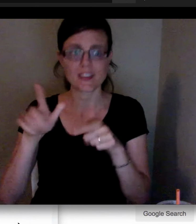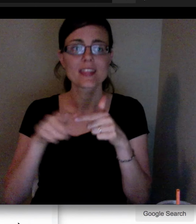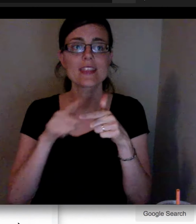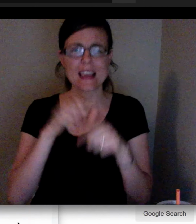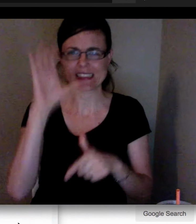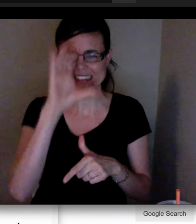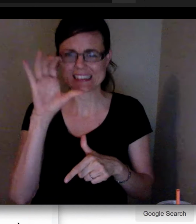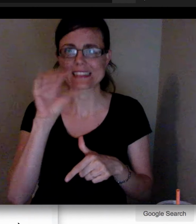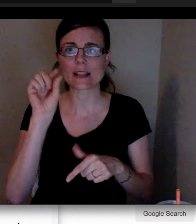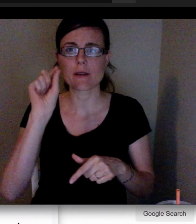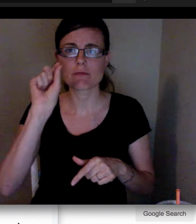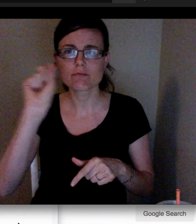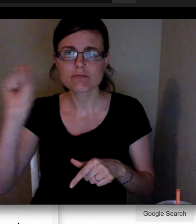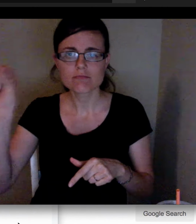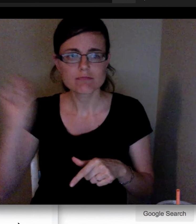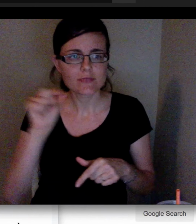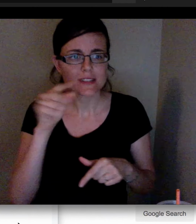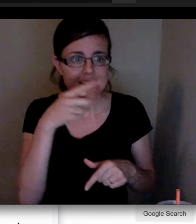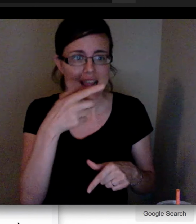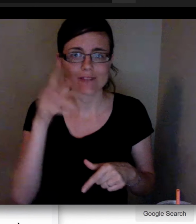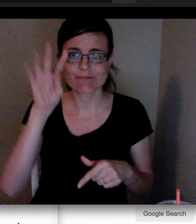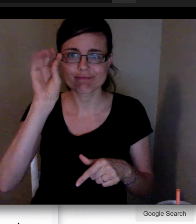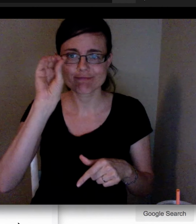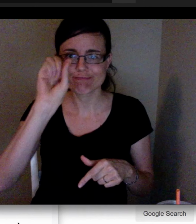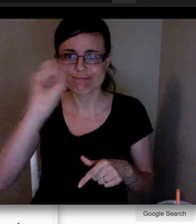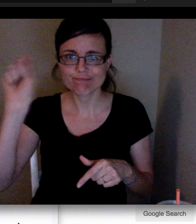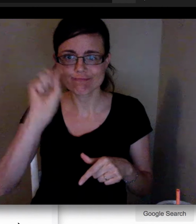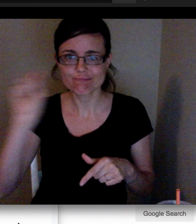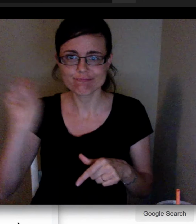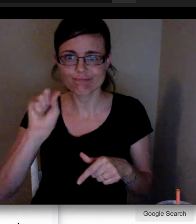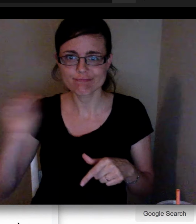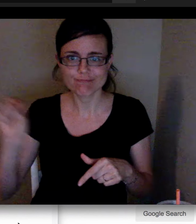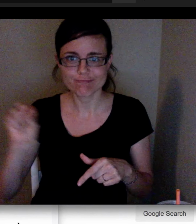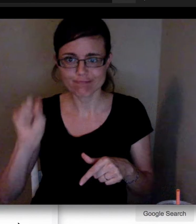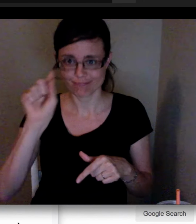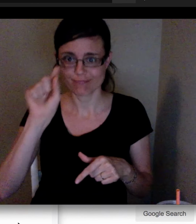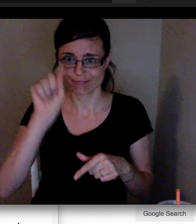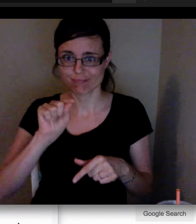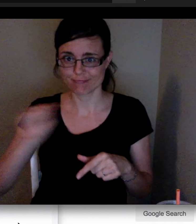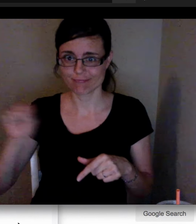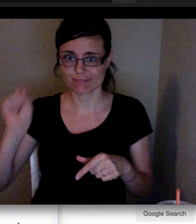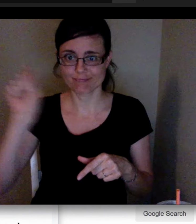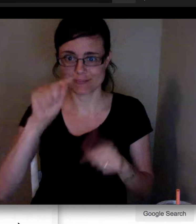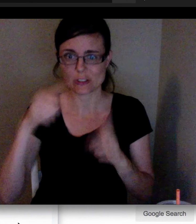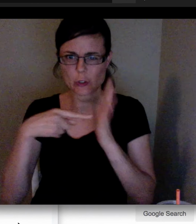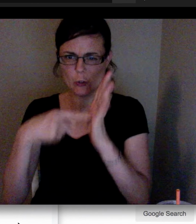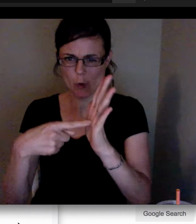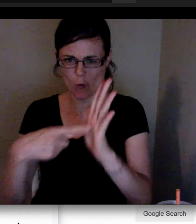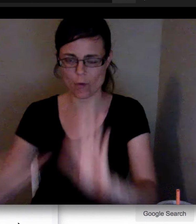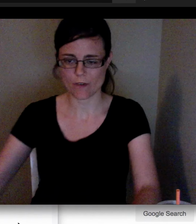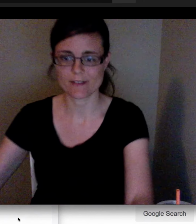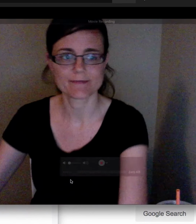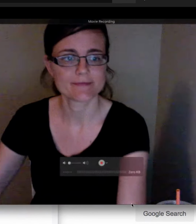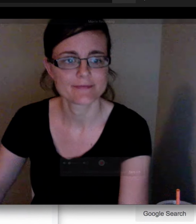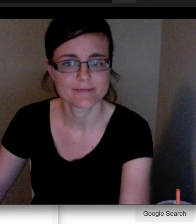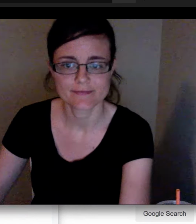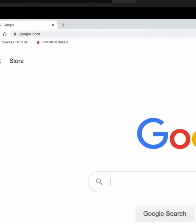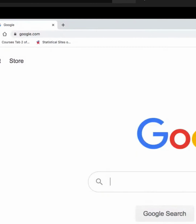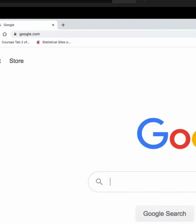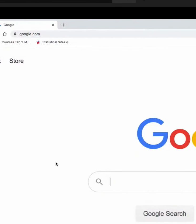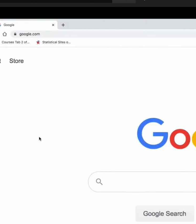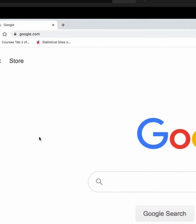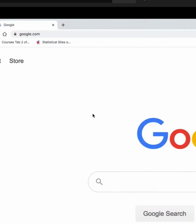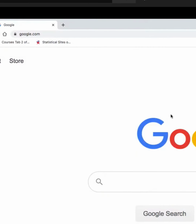go to google.com and then go ahead and look for the